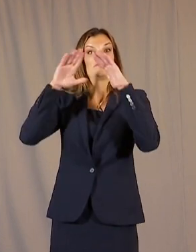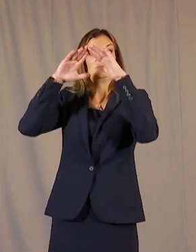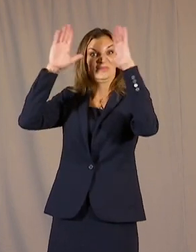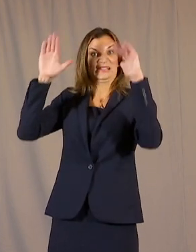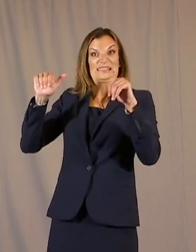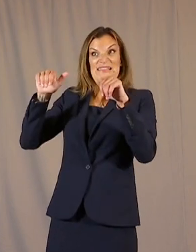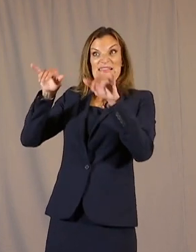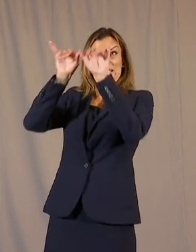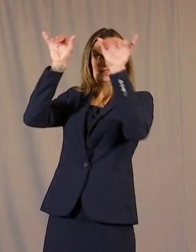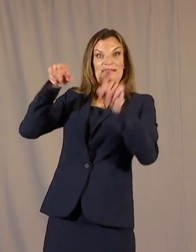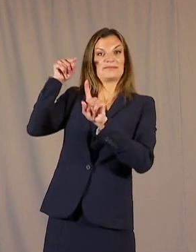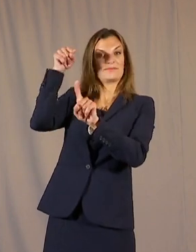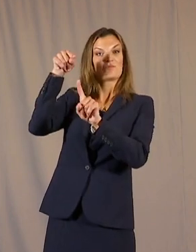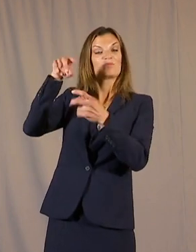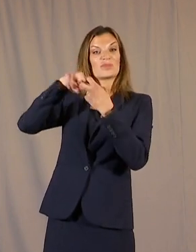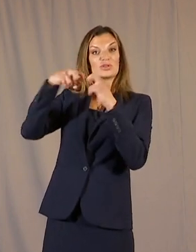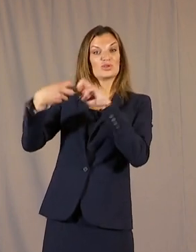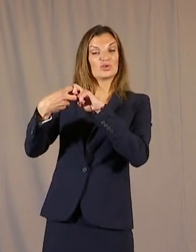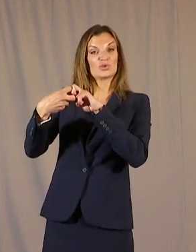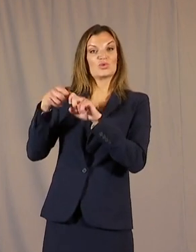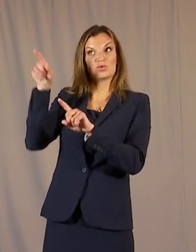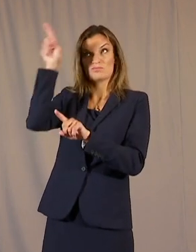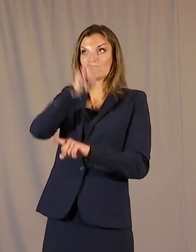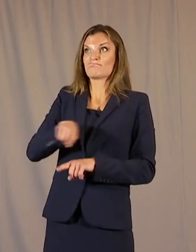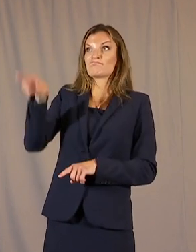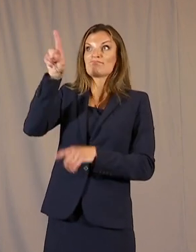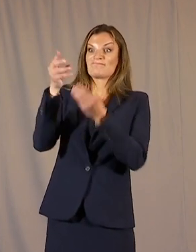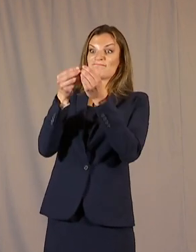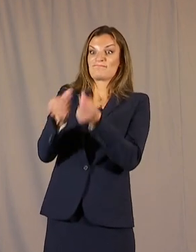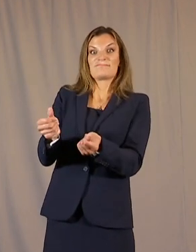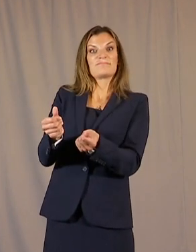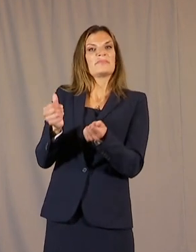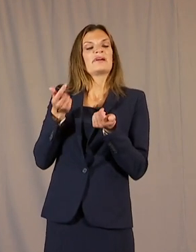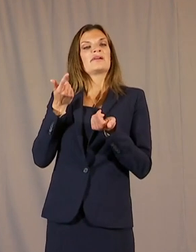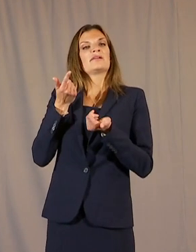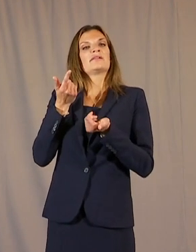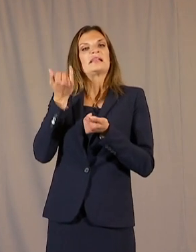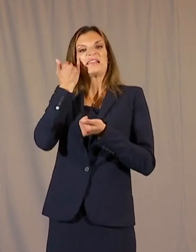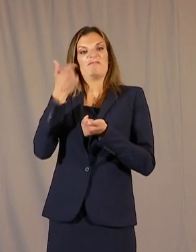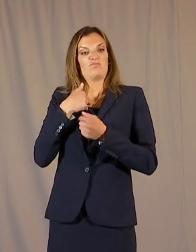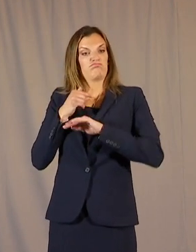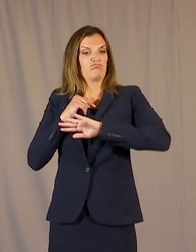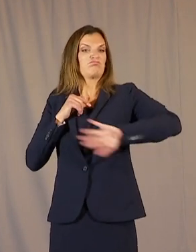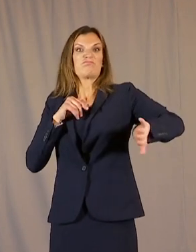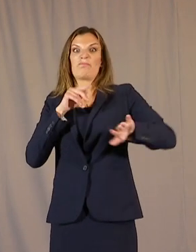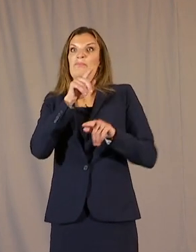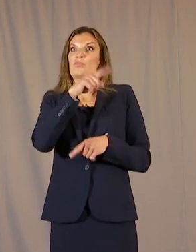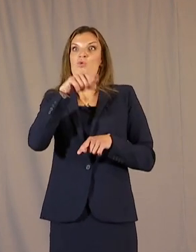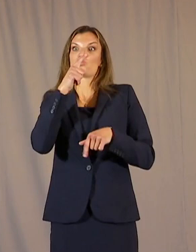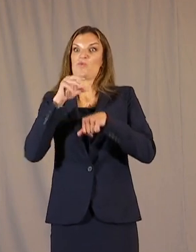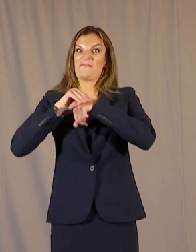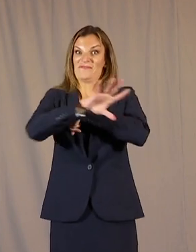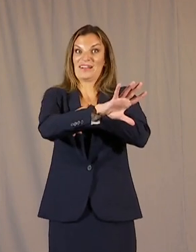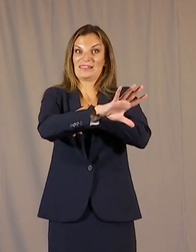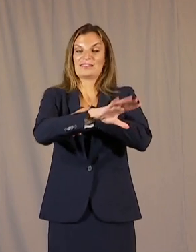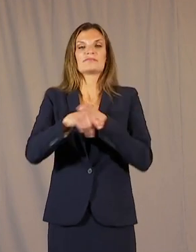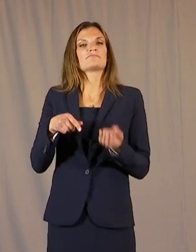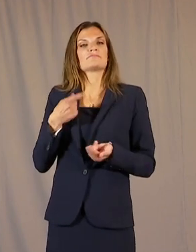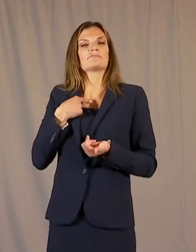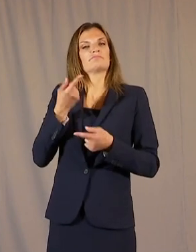impacted. And so I think the governor did a nice job of appointing people who were good